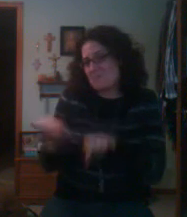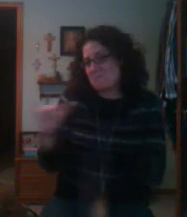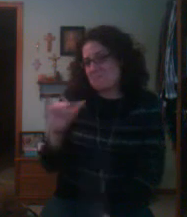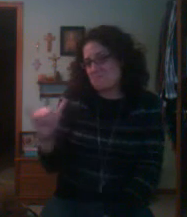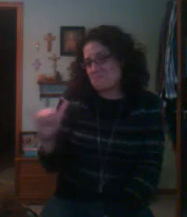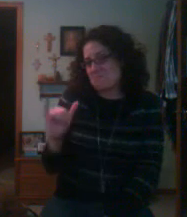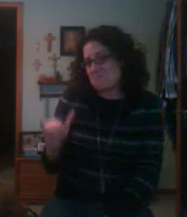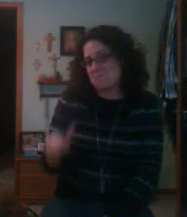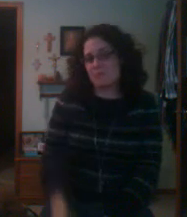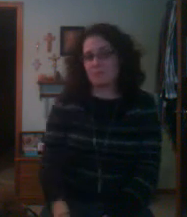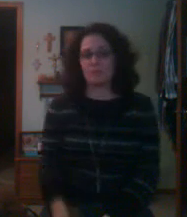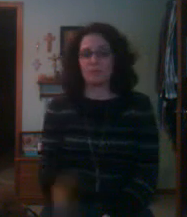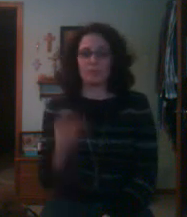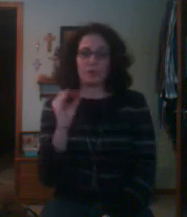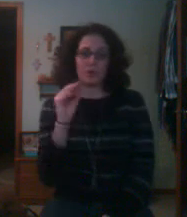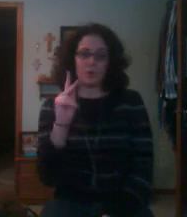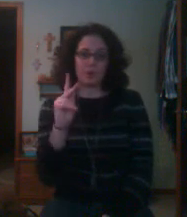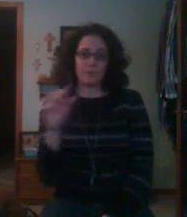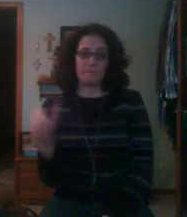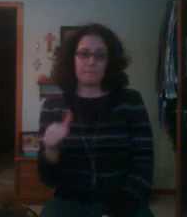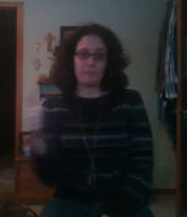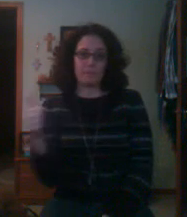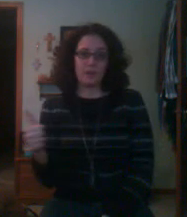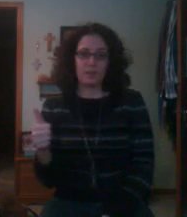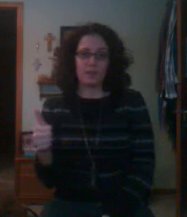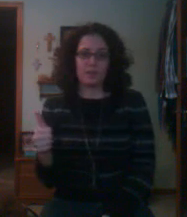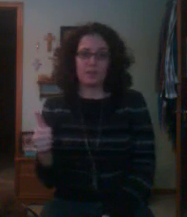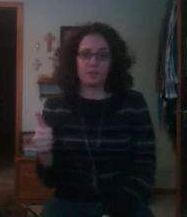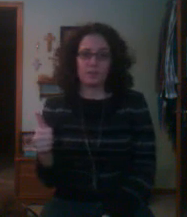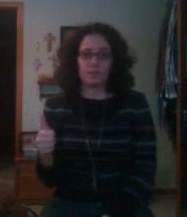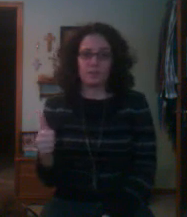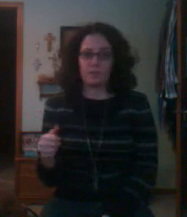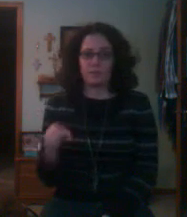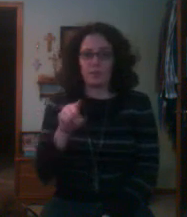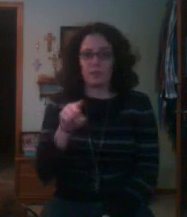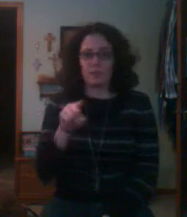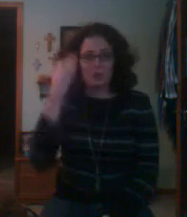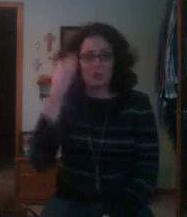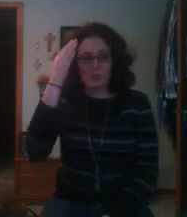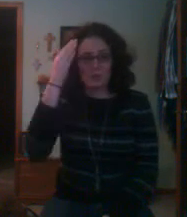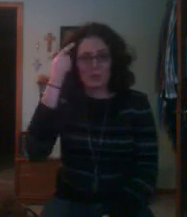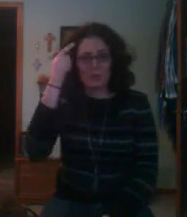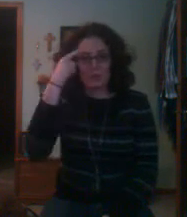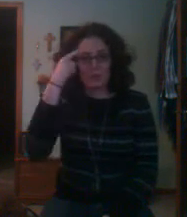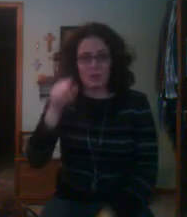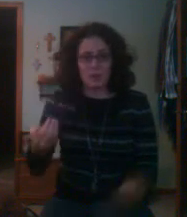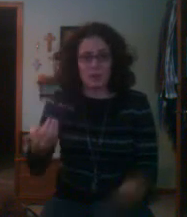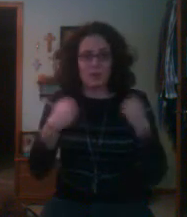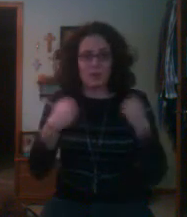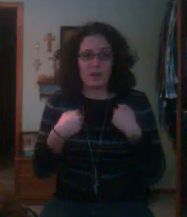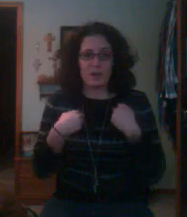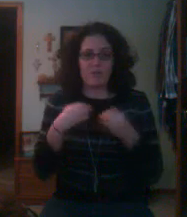Okay, the other thing that you need to consider in an experiment is if you're going to have a control group or not. And remember, the control group is used as a